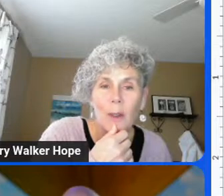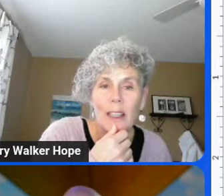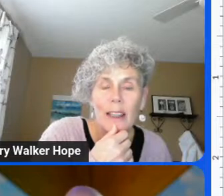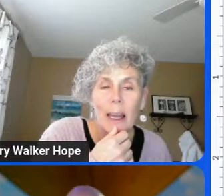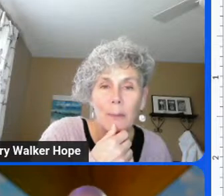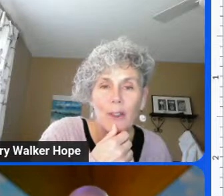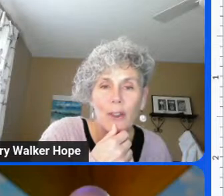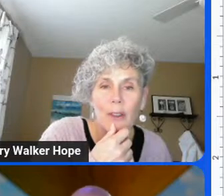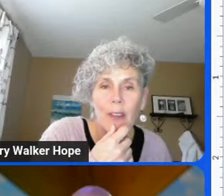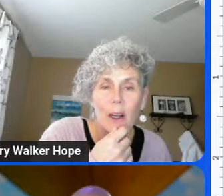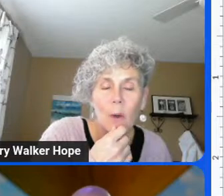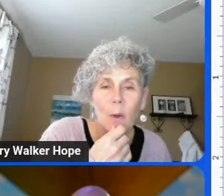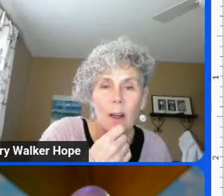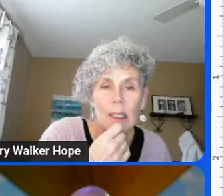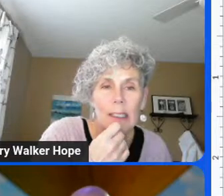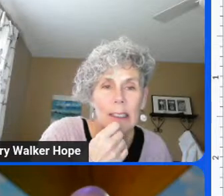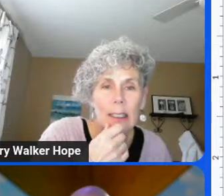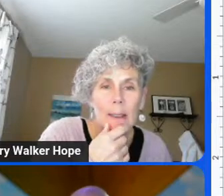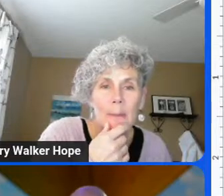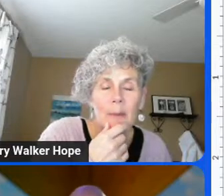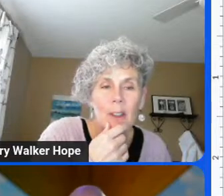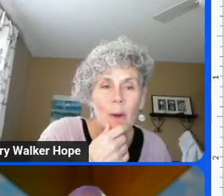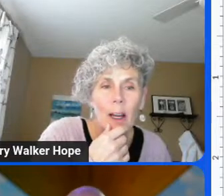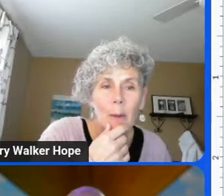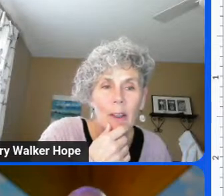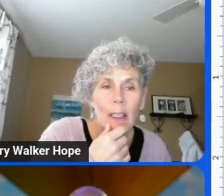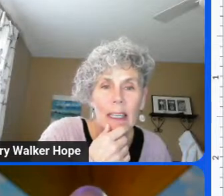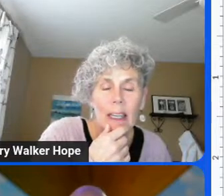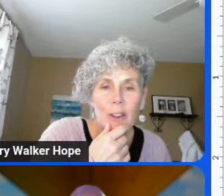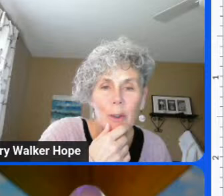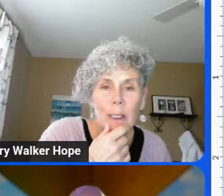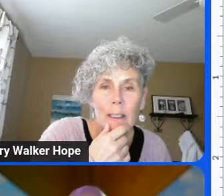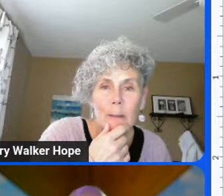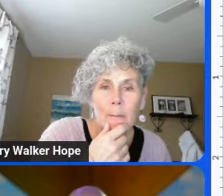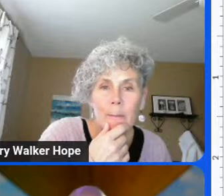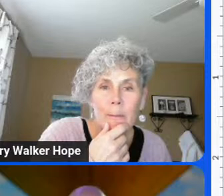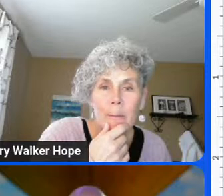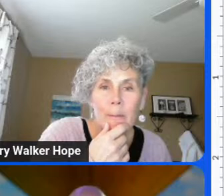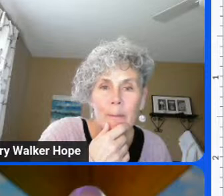take that picture of that koala. So how am I going to get to it?